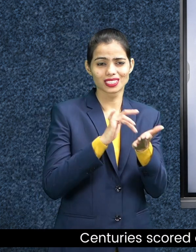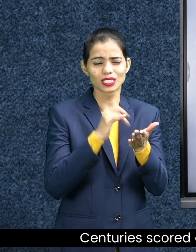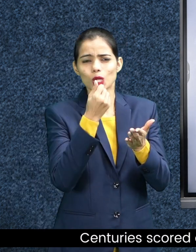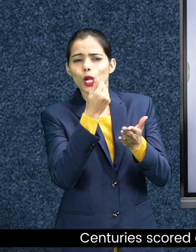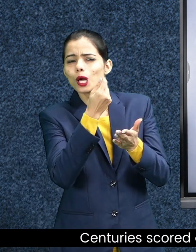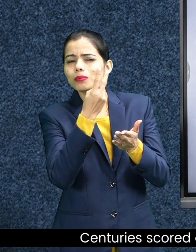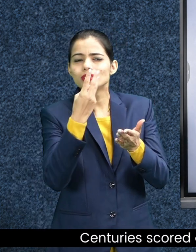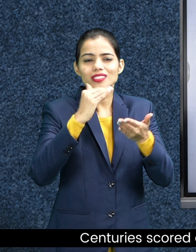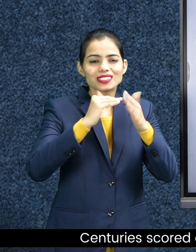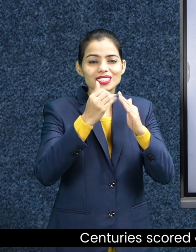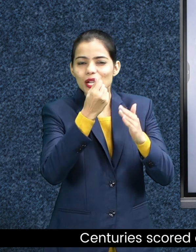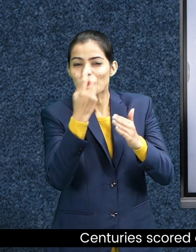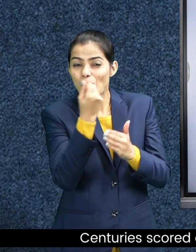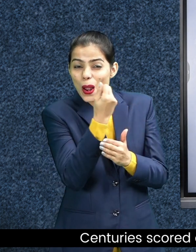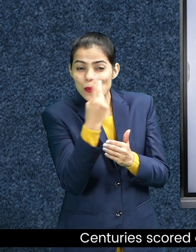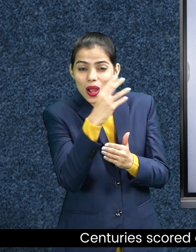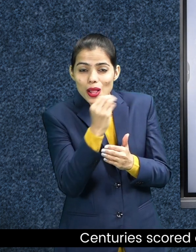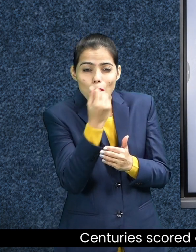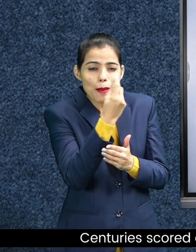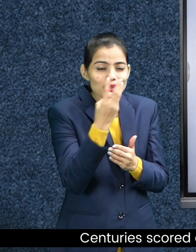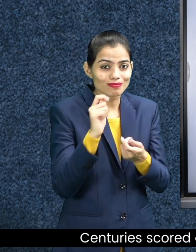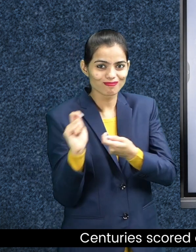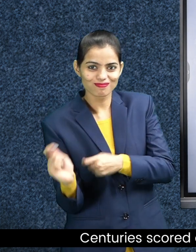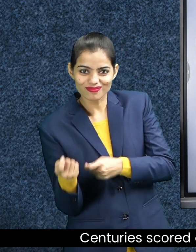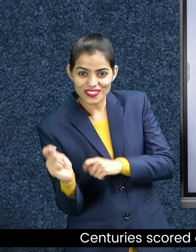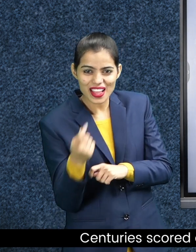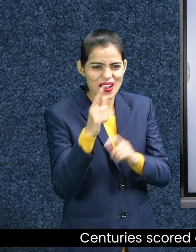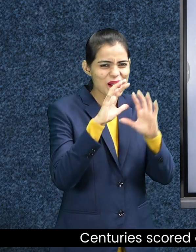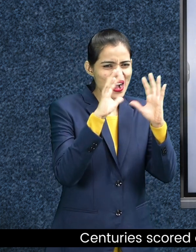Centuries scored and number of cricketers in the world are given below.